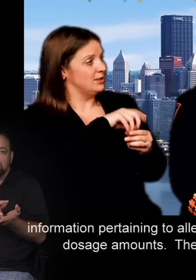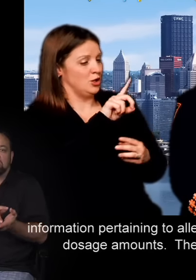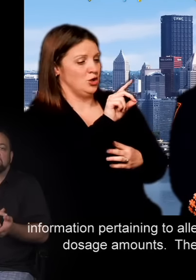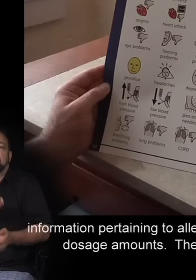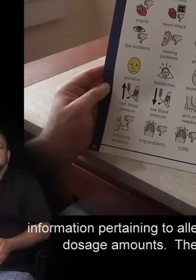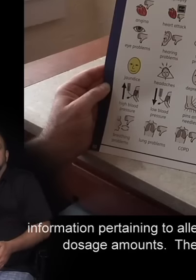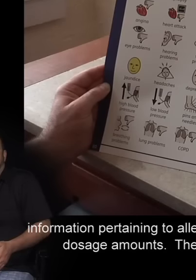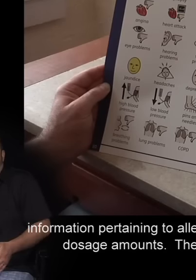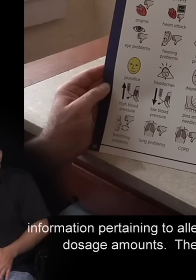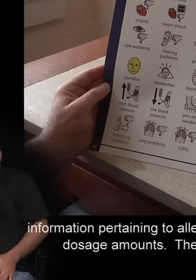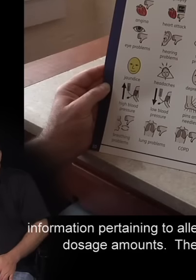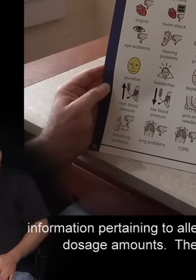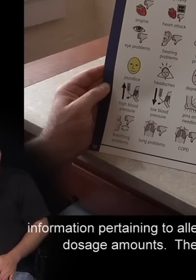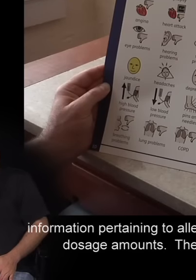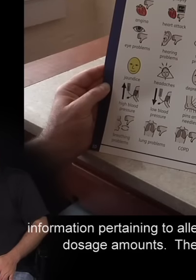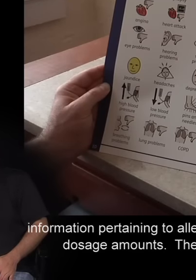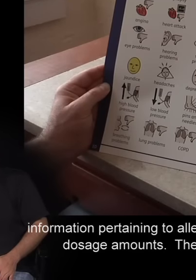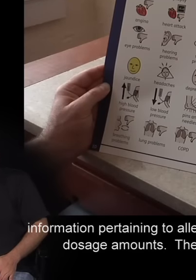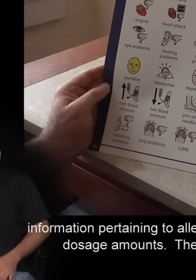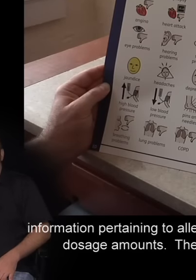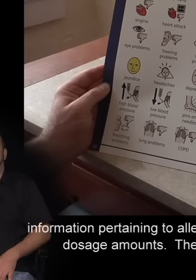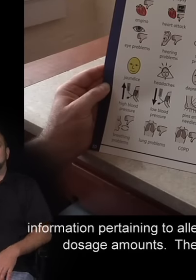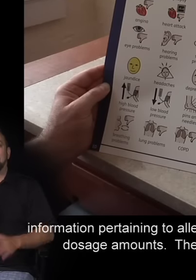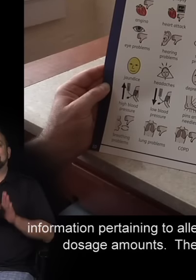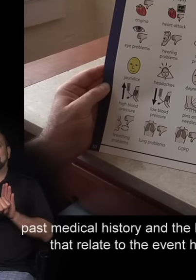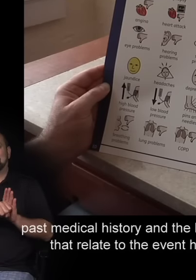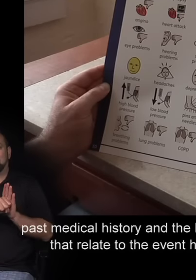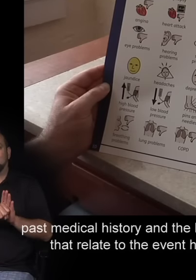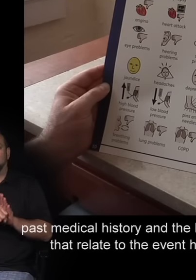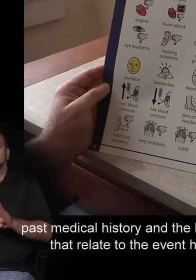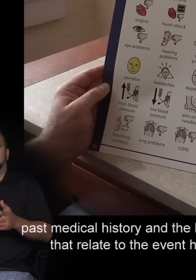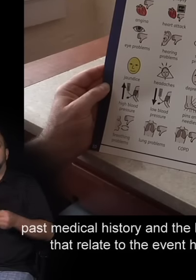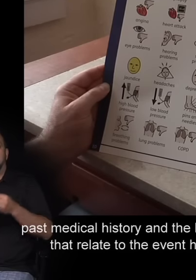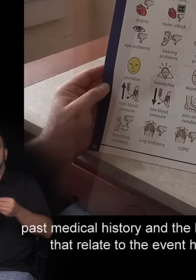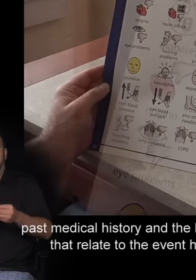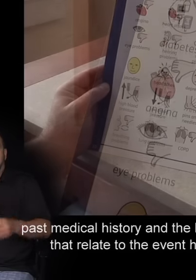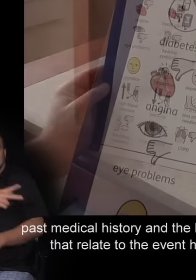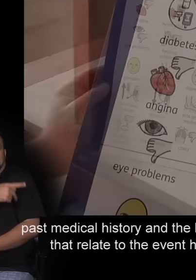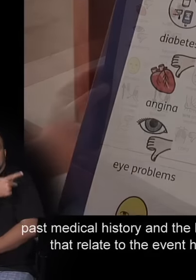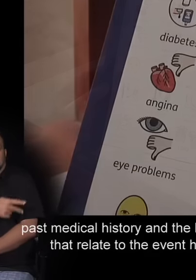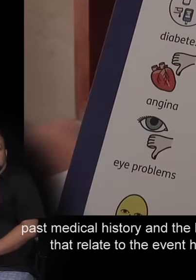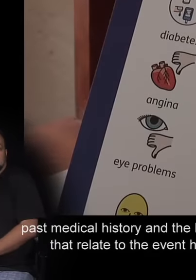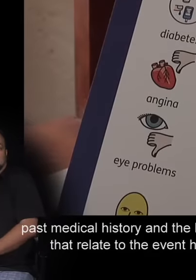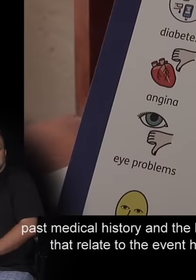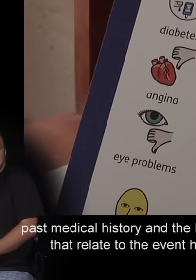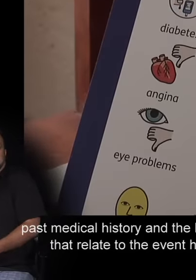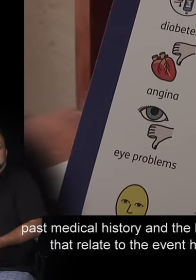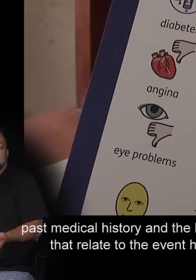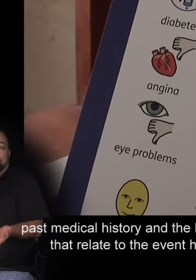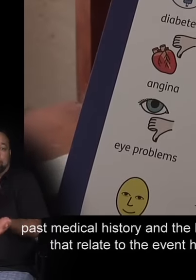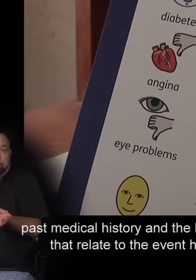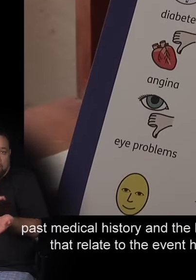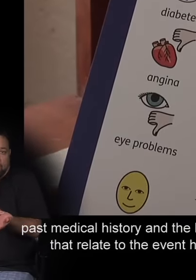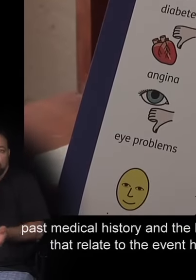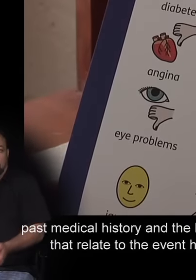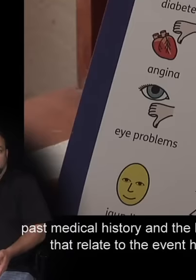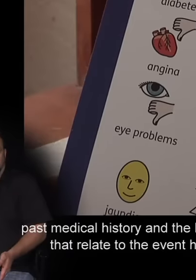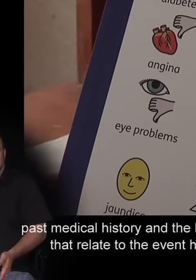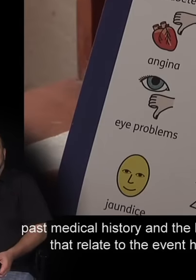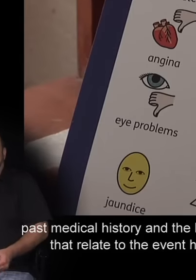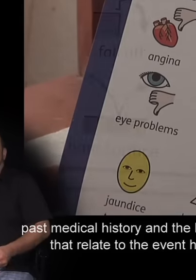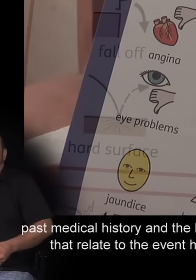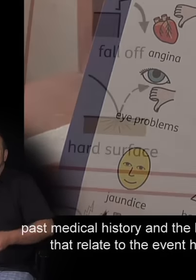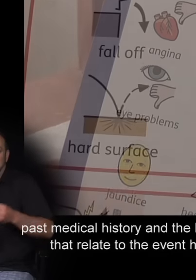amounts. Then we have symbols that relate to the patient's past medical history and the last oral intake of food or